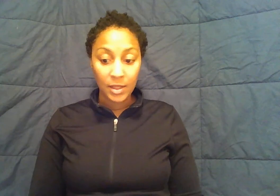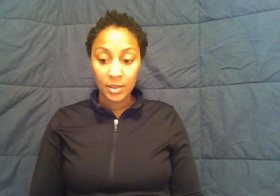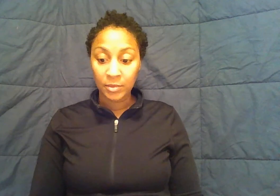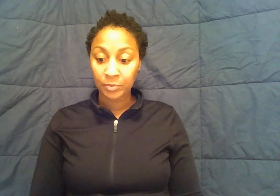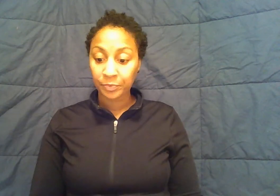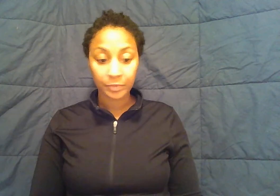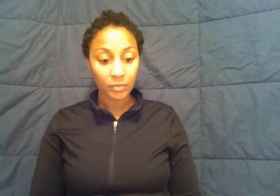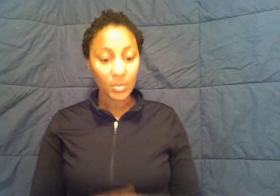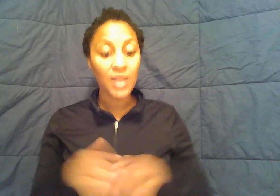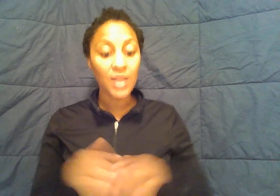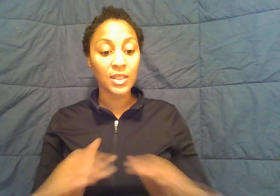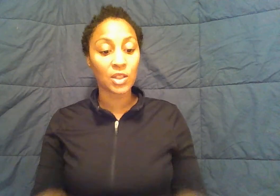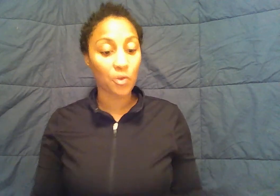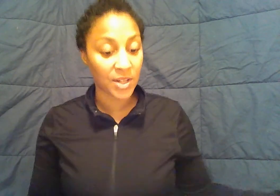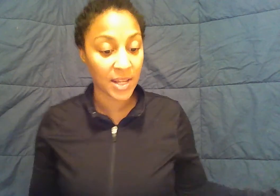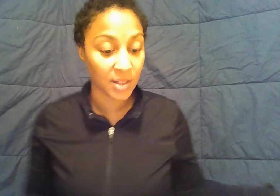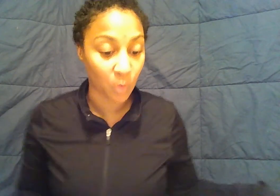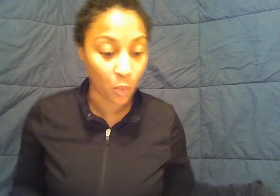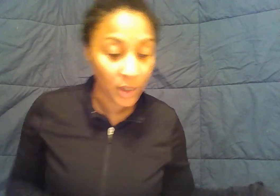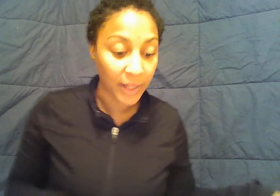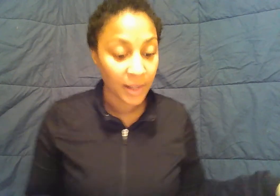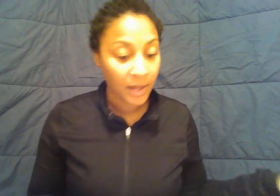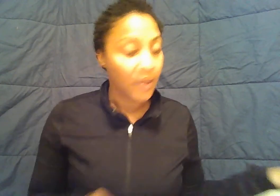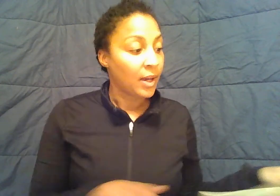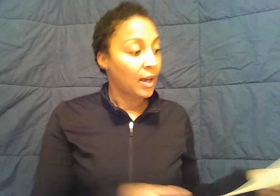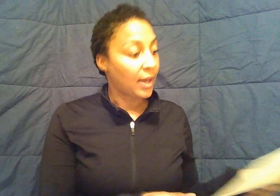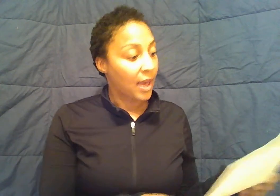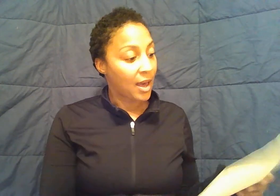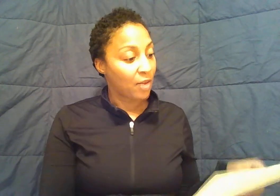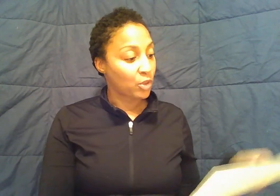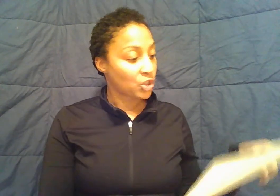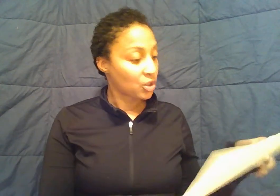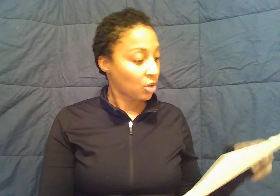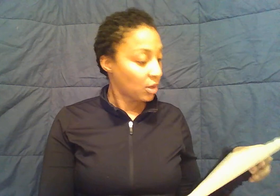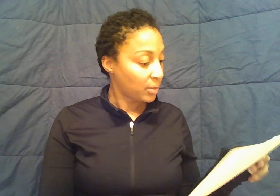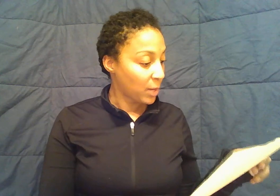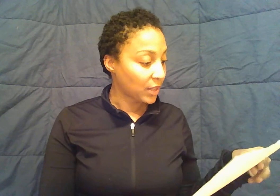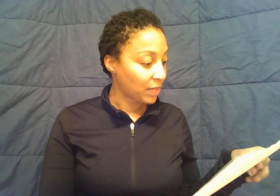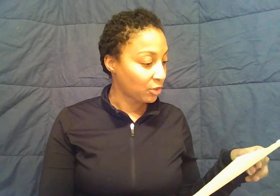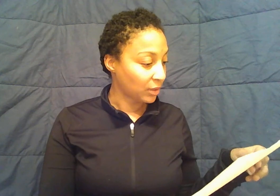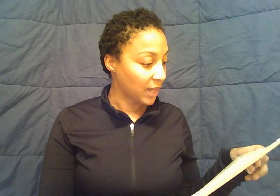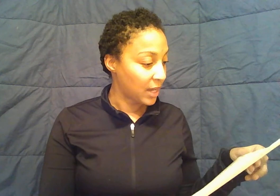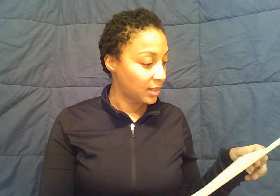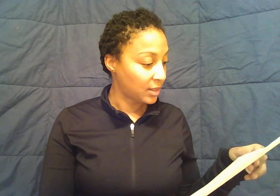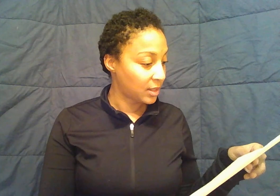Then, see, so for stanza one, I have, which on the paper I gave you are lines,